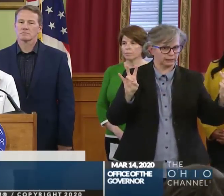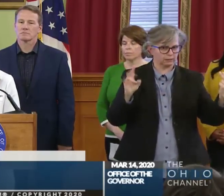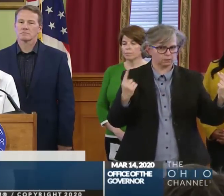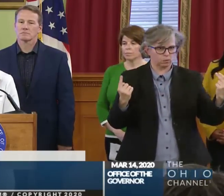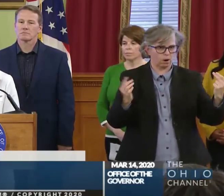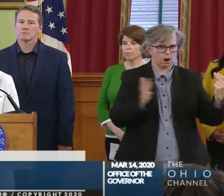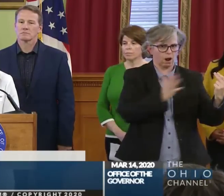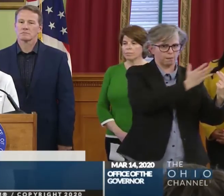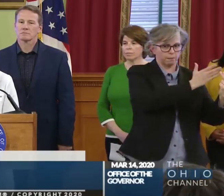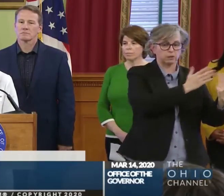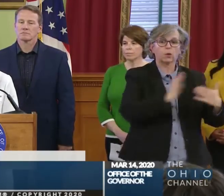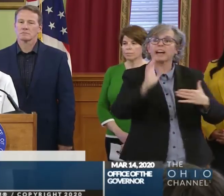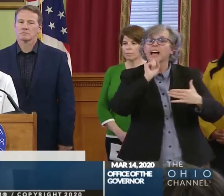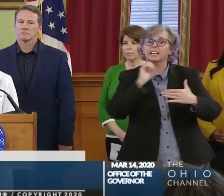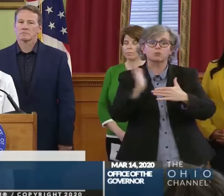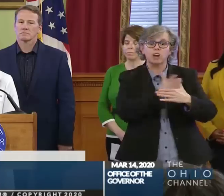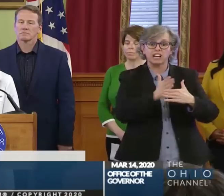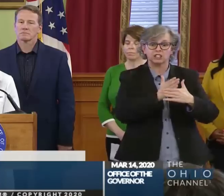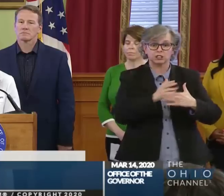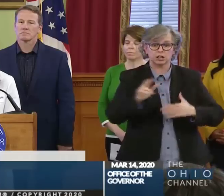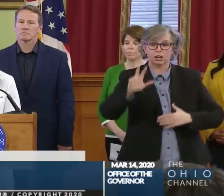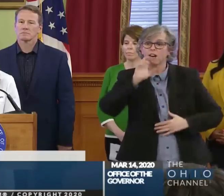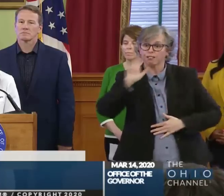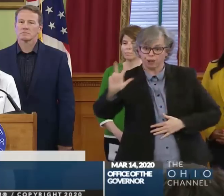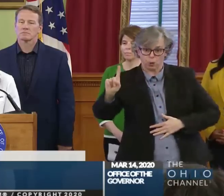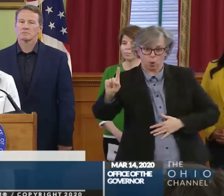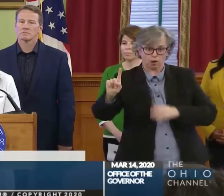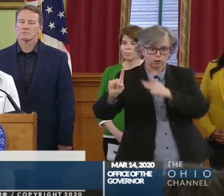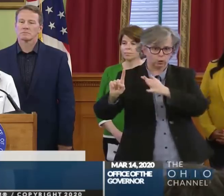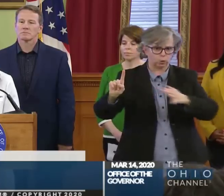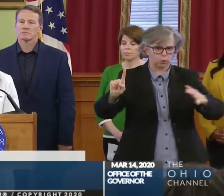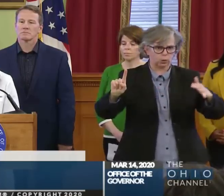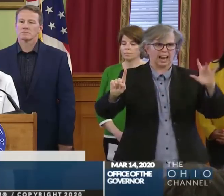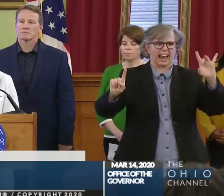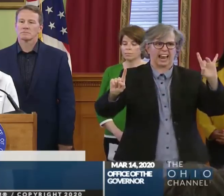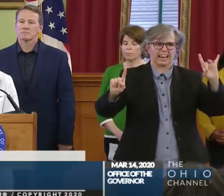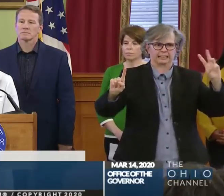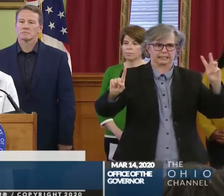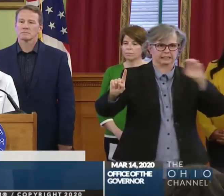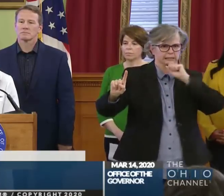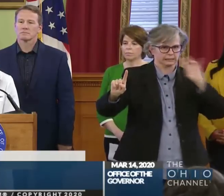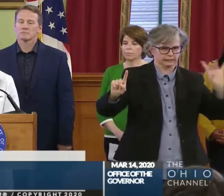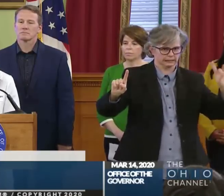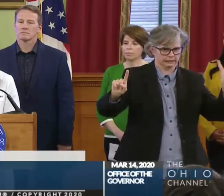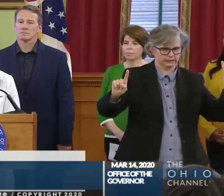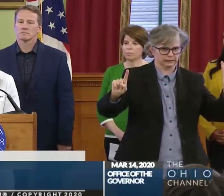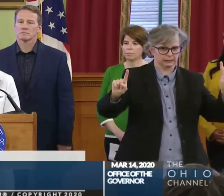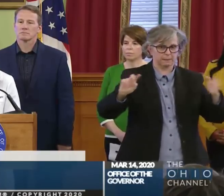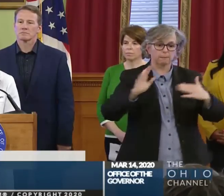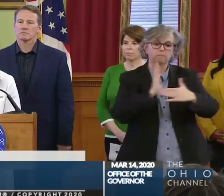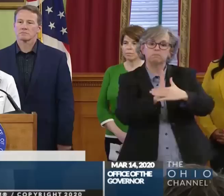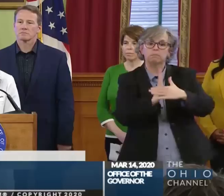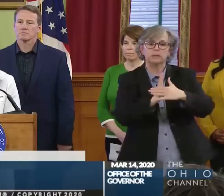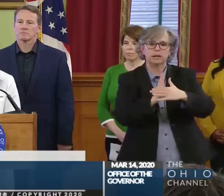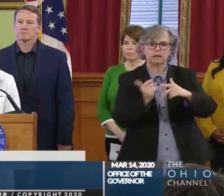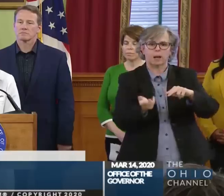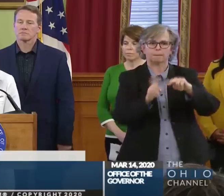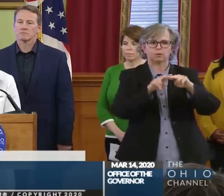old to 86 with a mean age of 53 years. So it's my